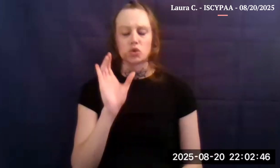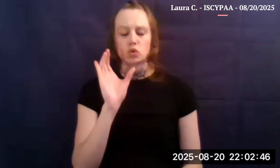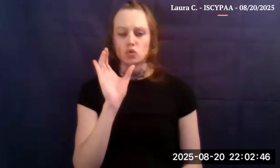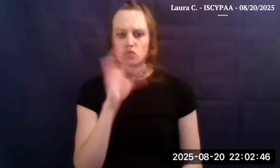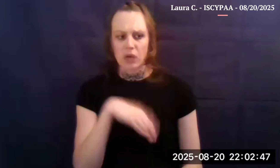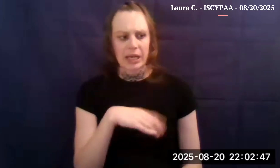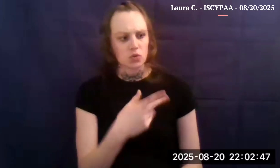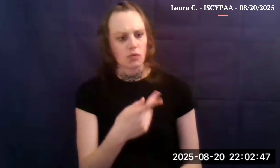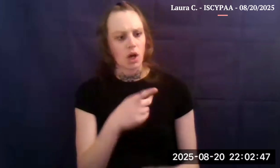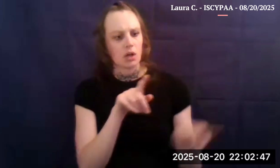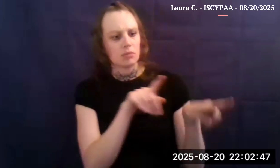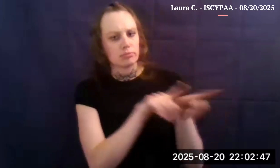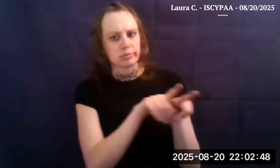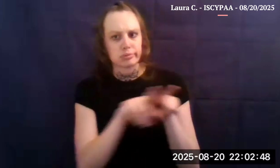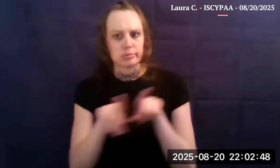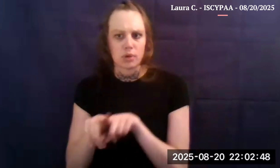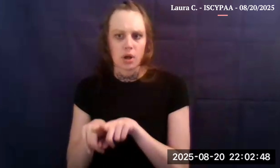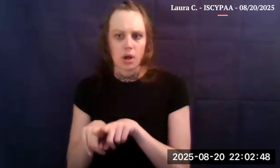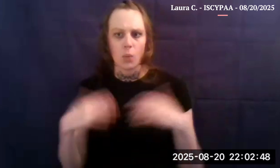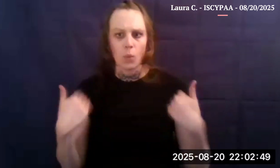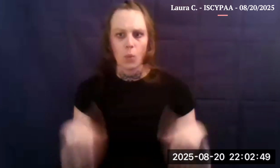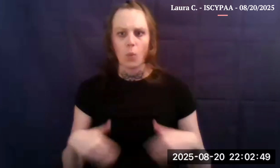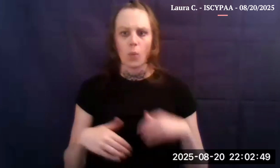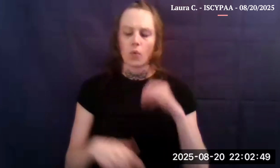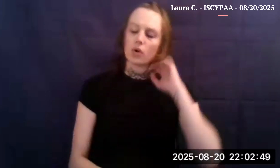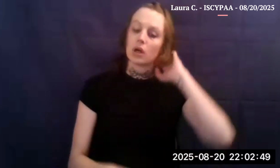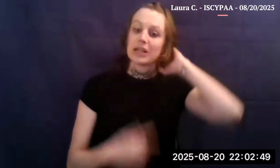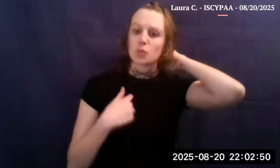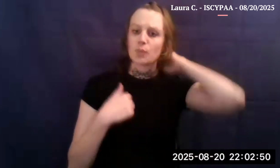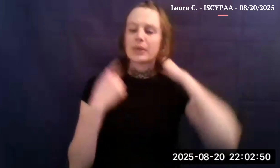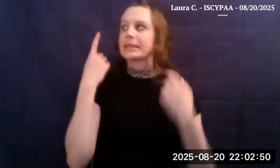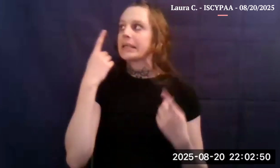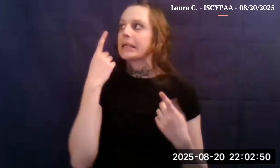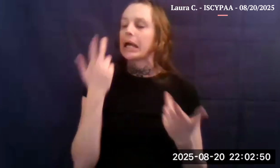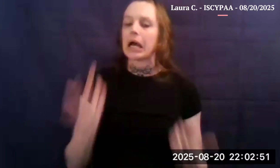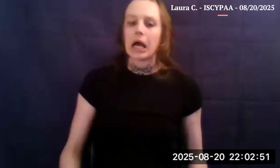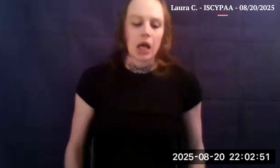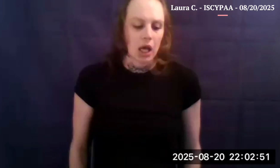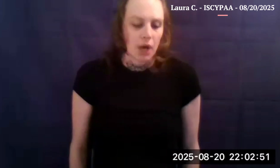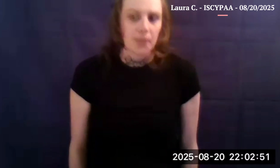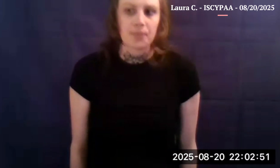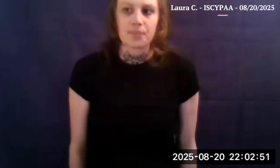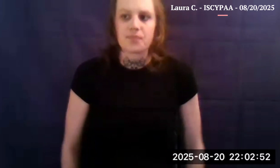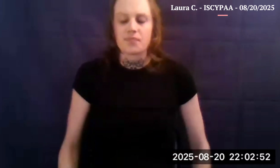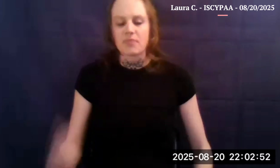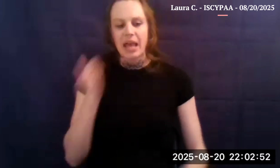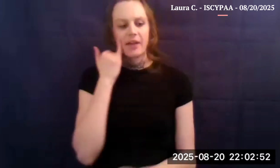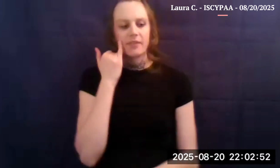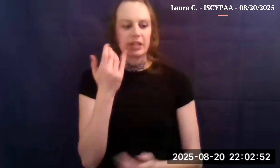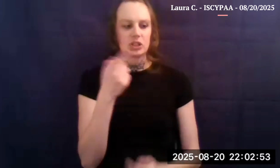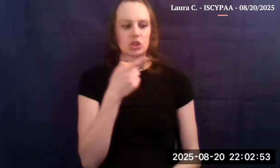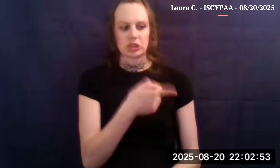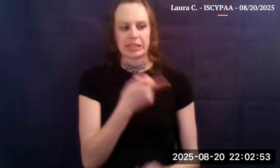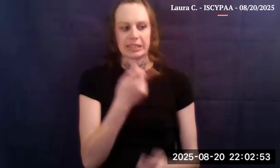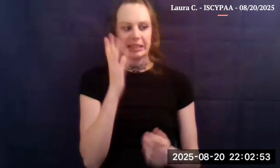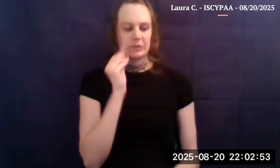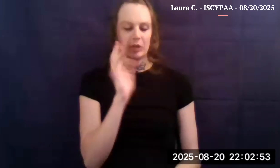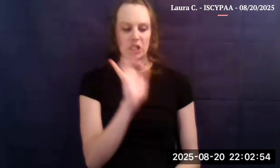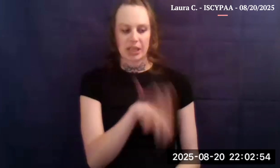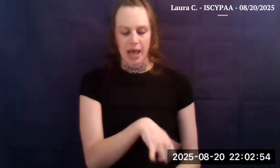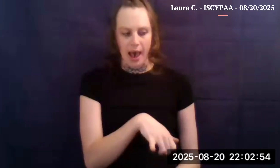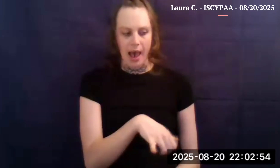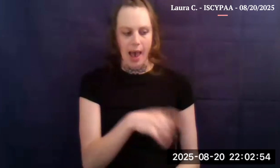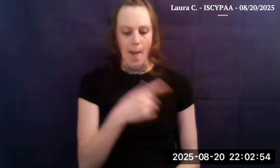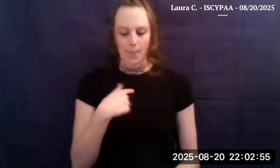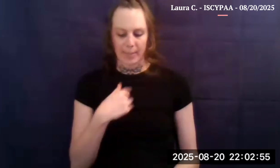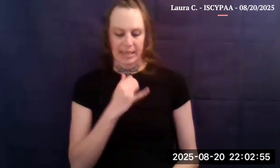so similar. And then, it got me thinking, and I'm like, well, wait, if she's gone through these experiences, the same ones I've been